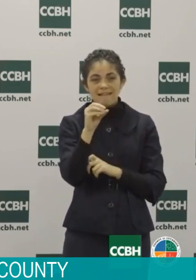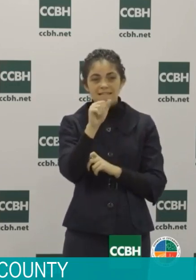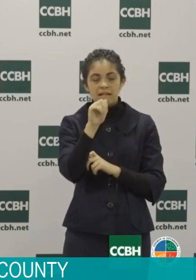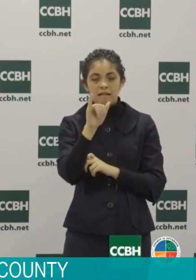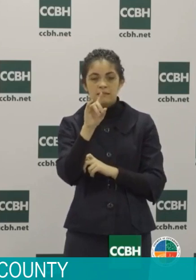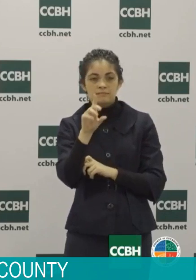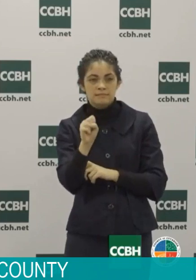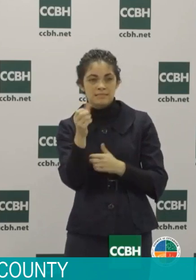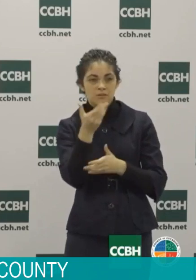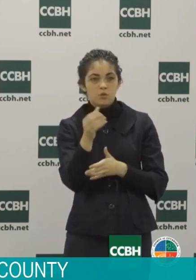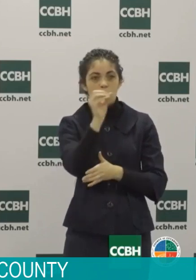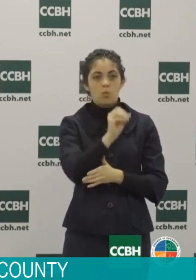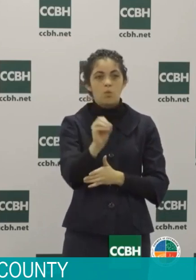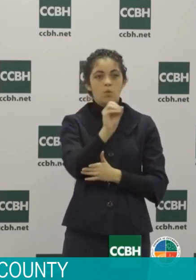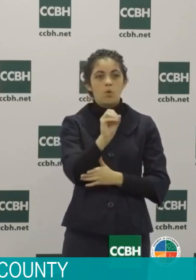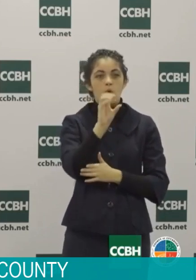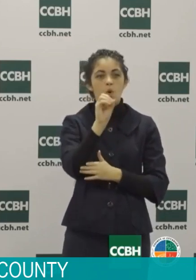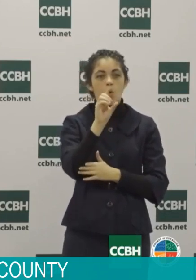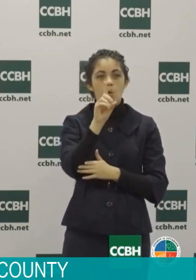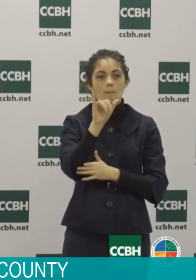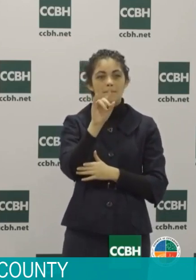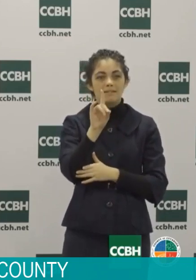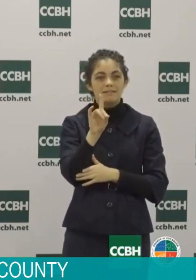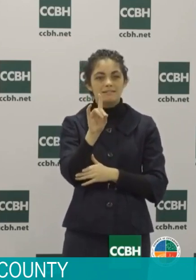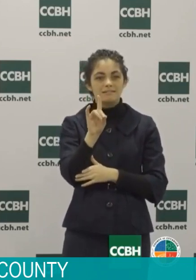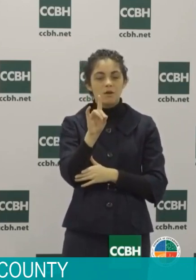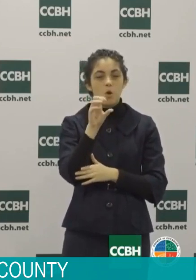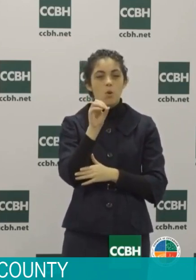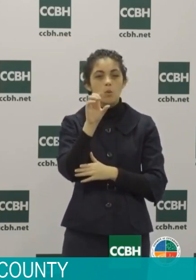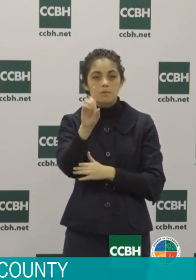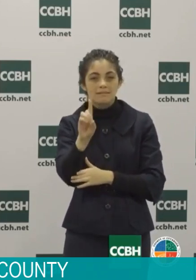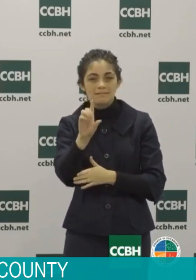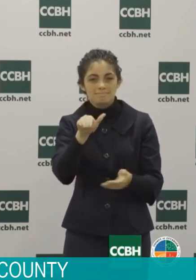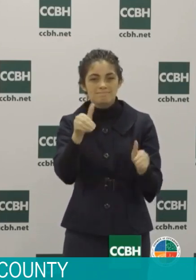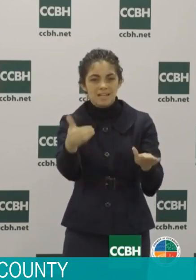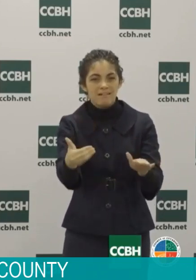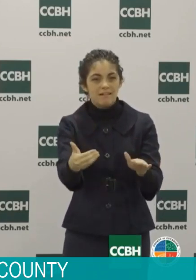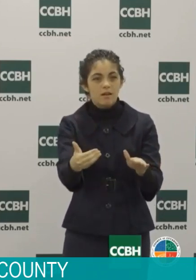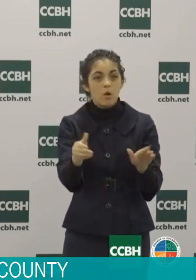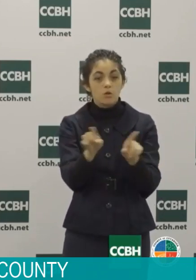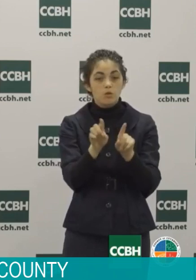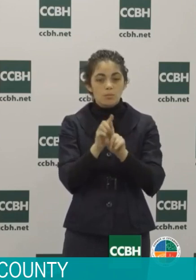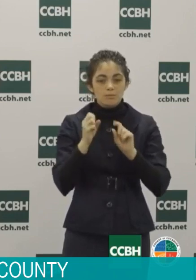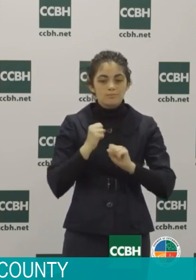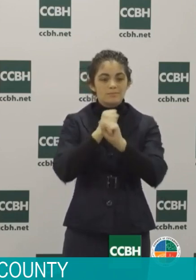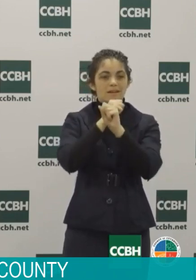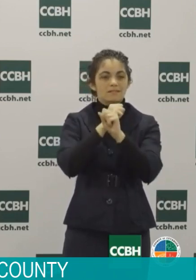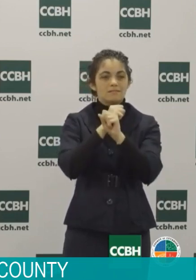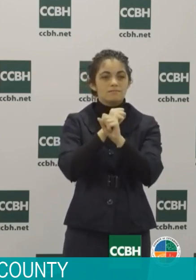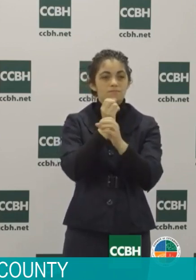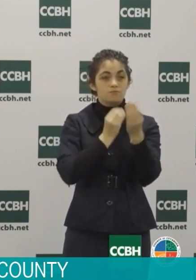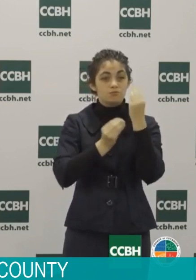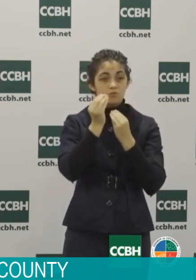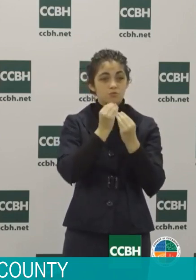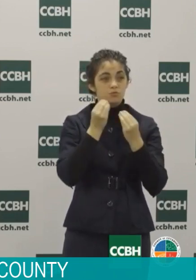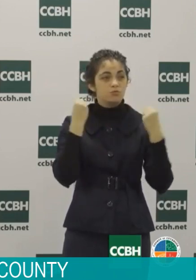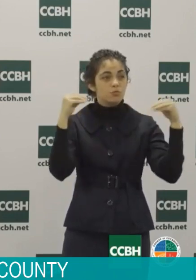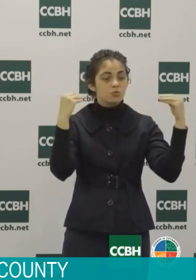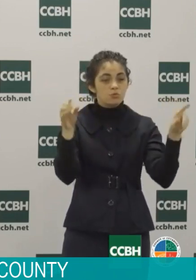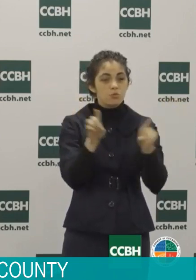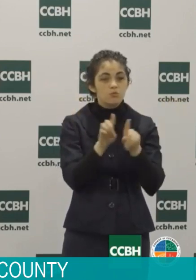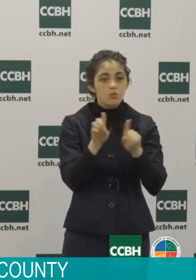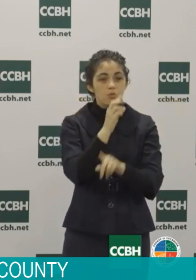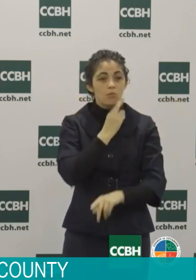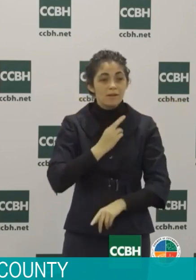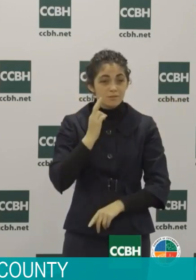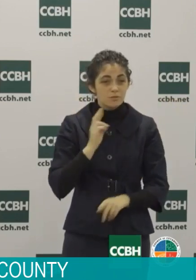Ohio, and we prevent opioid overdoses. We protect the food supply in grocery stores and